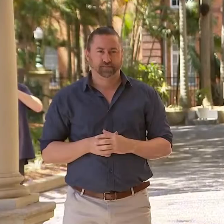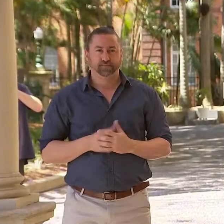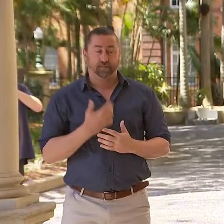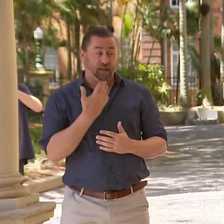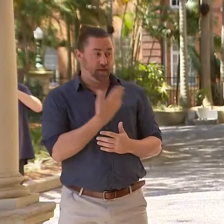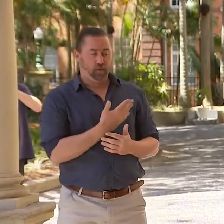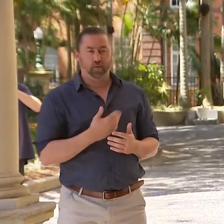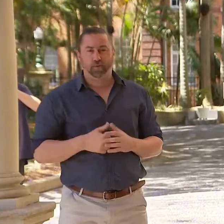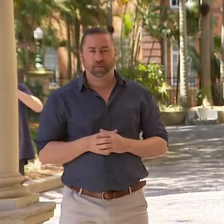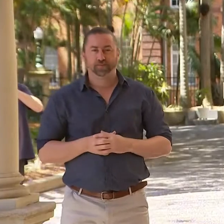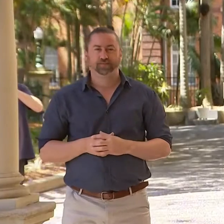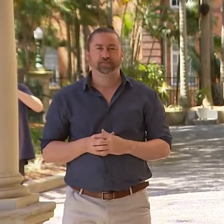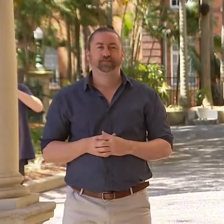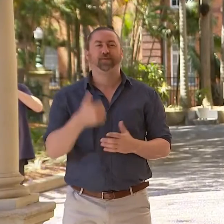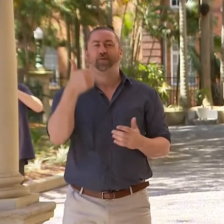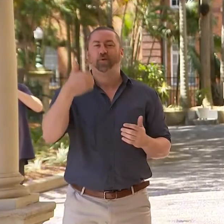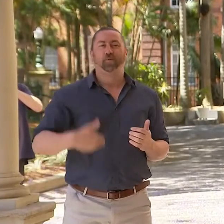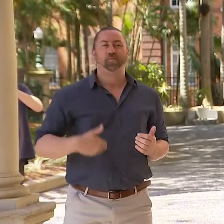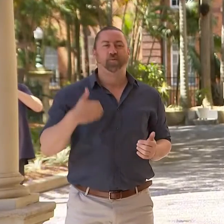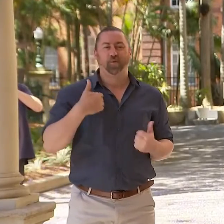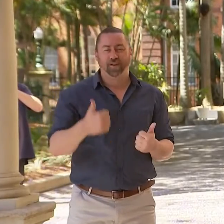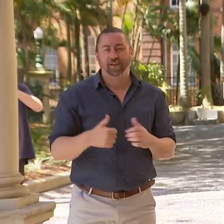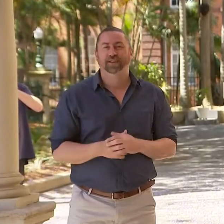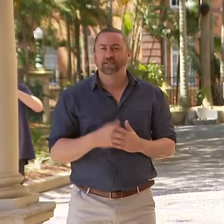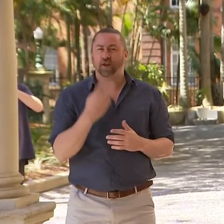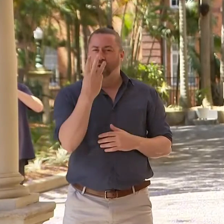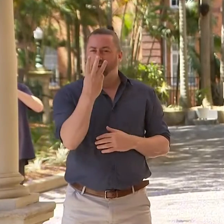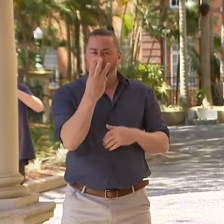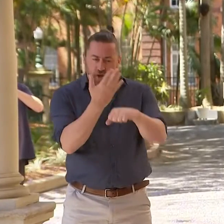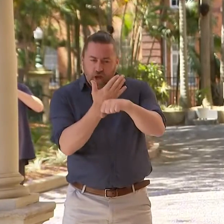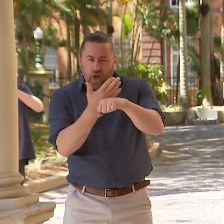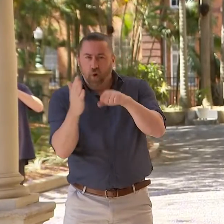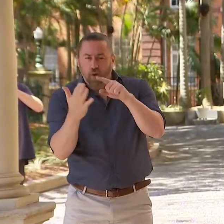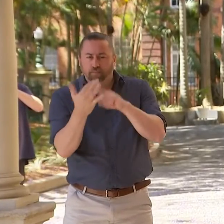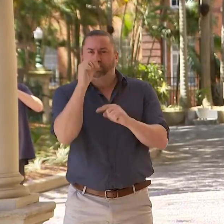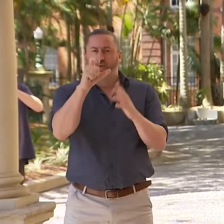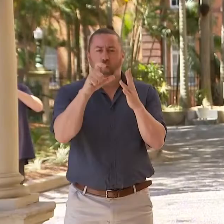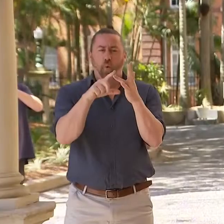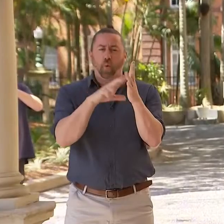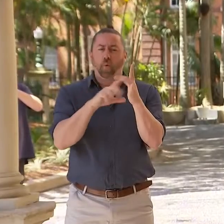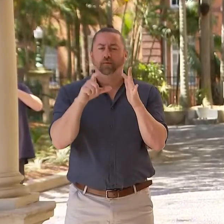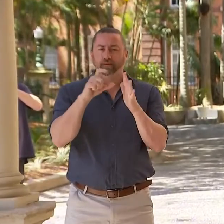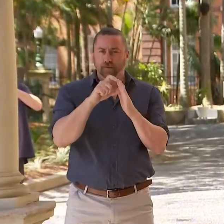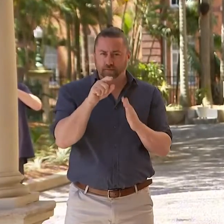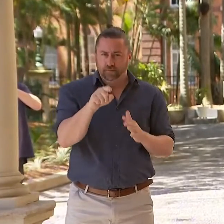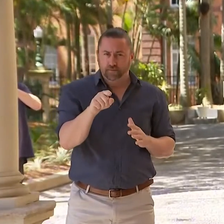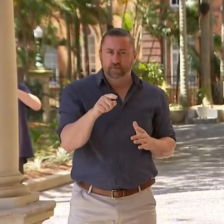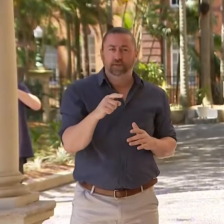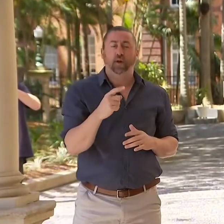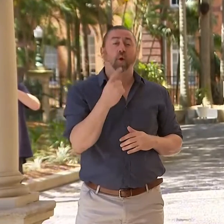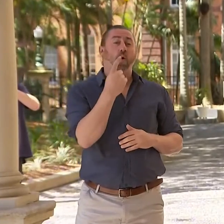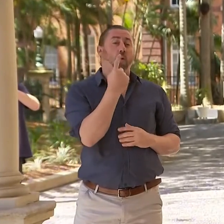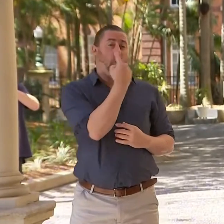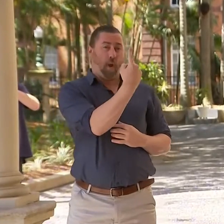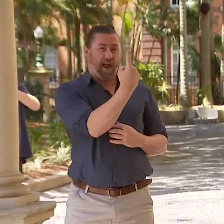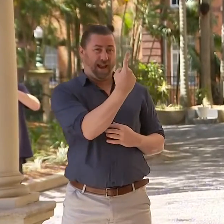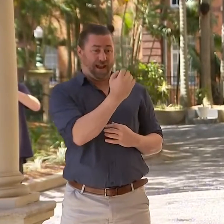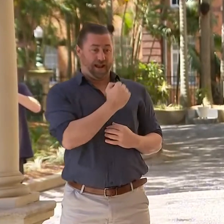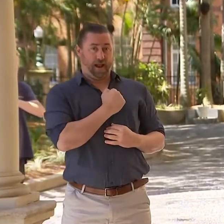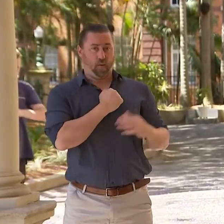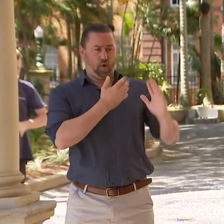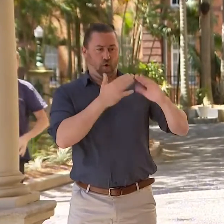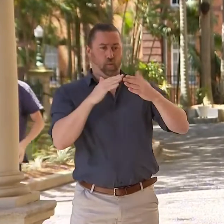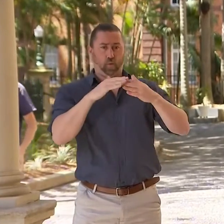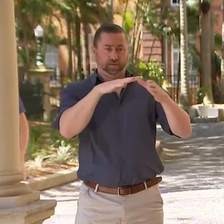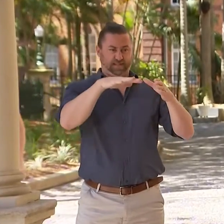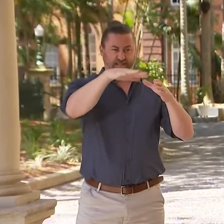Deputy Premier. Yes, good morning. So those 3 new cases, one of them is a new locally acquired case who's